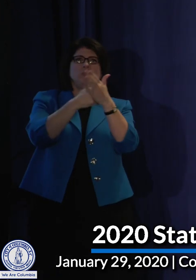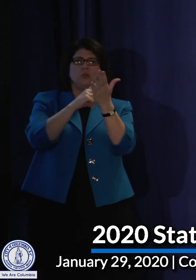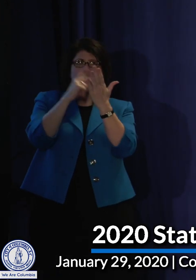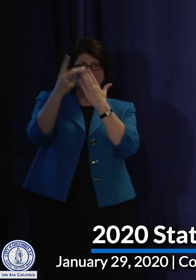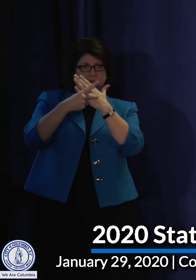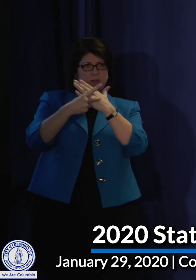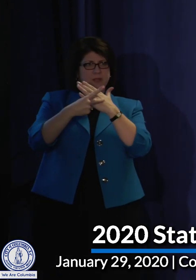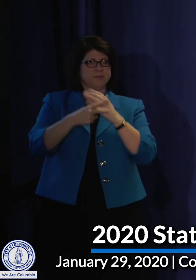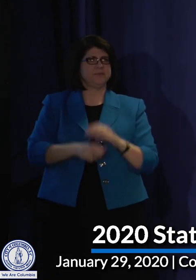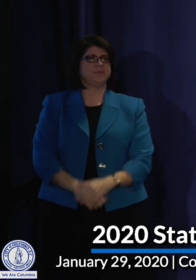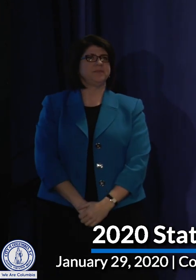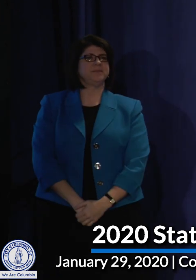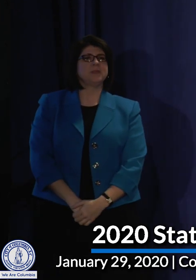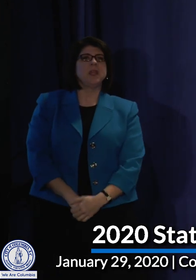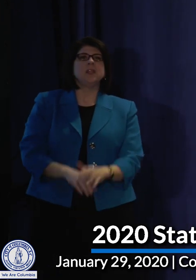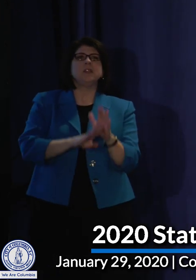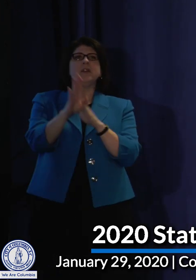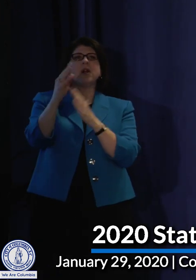program,